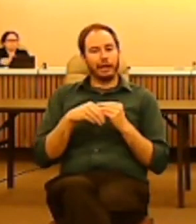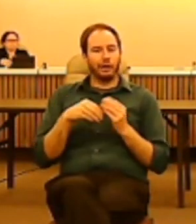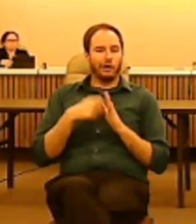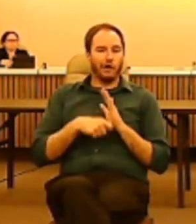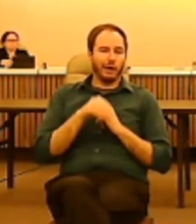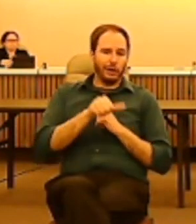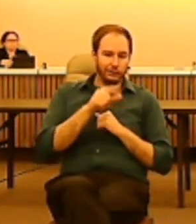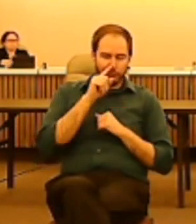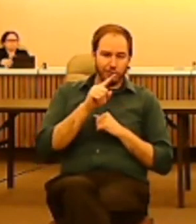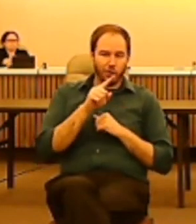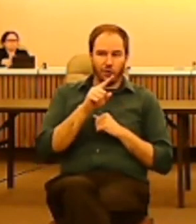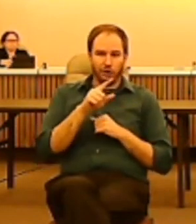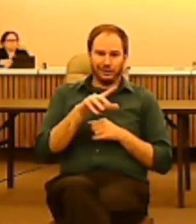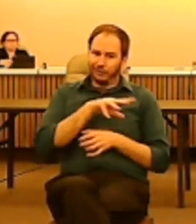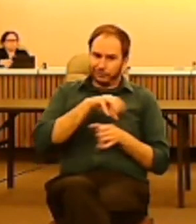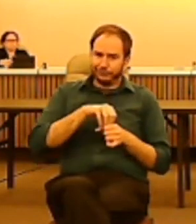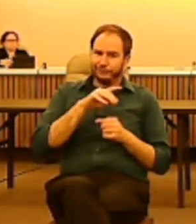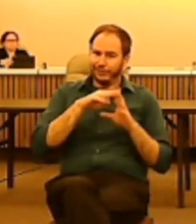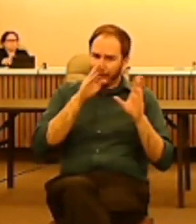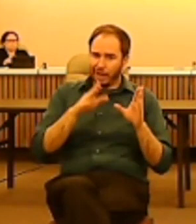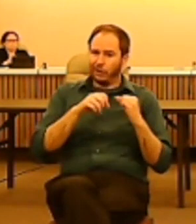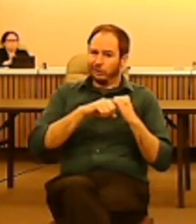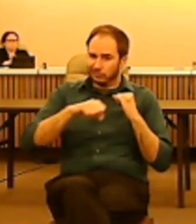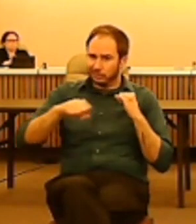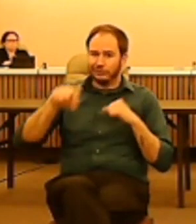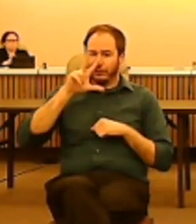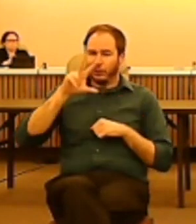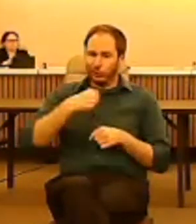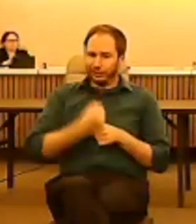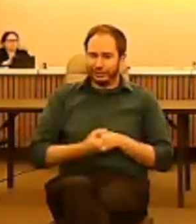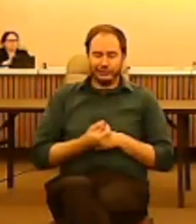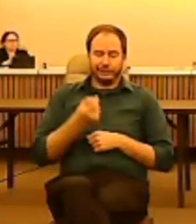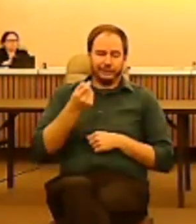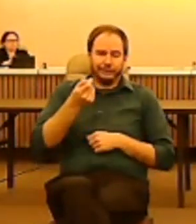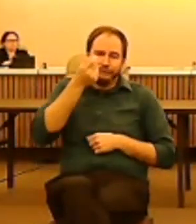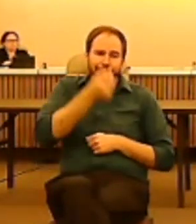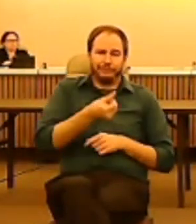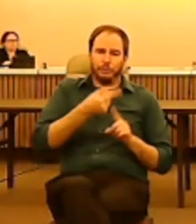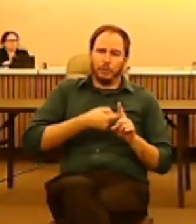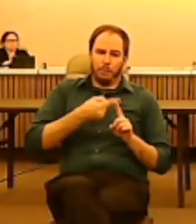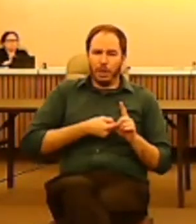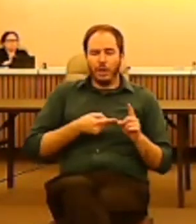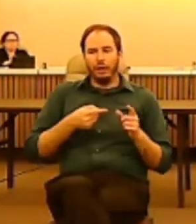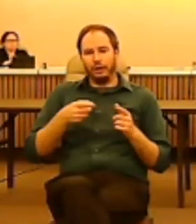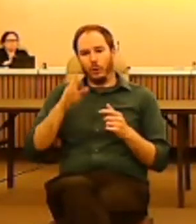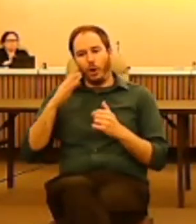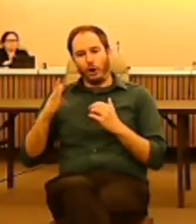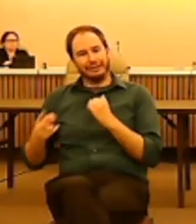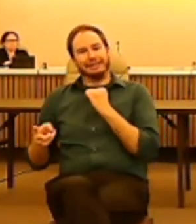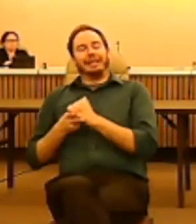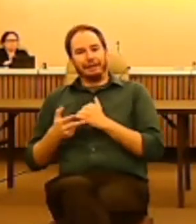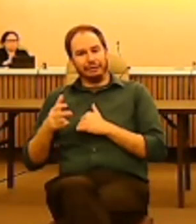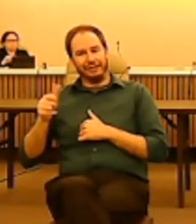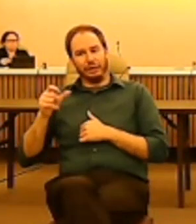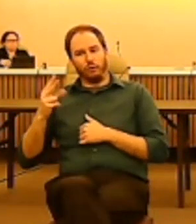home, when that's covered in the cost of the home and spread out over that initial mortgage, you're going to see a savings